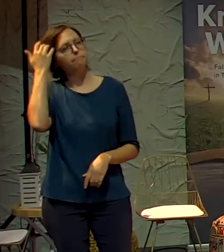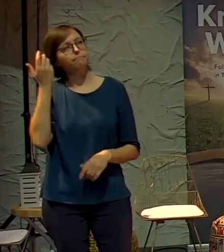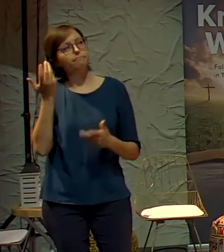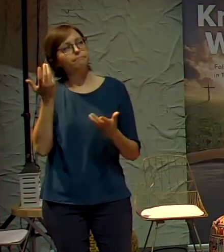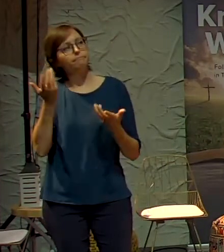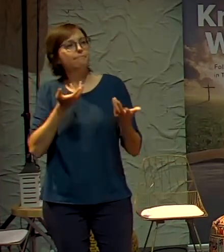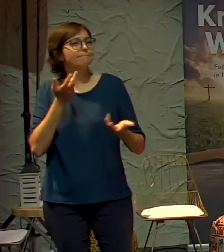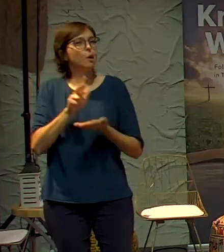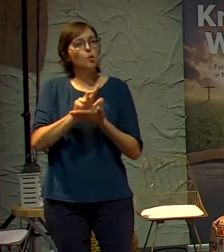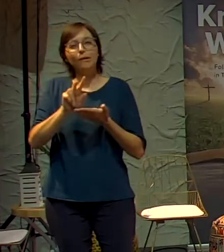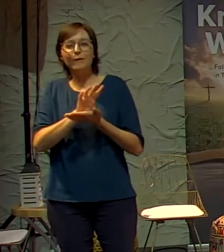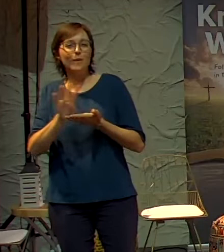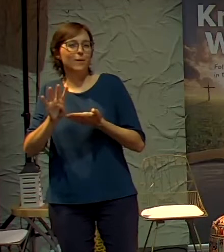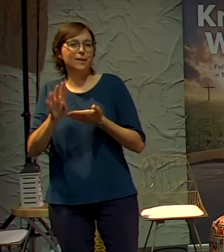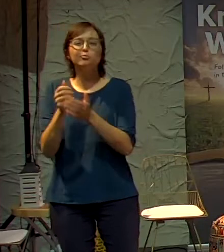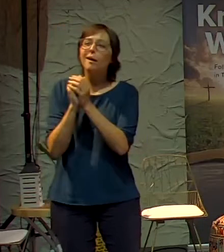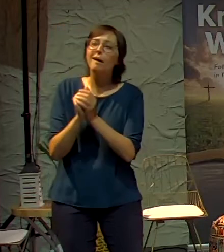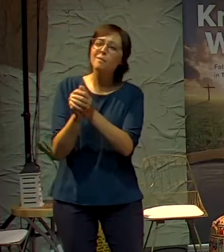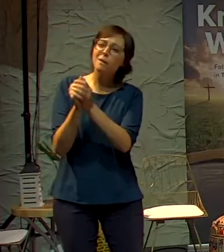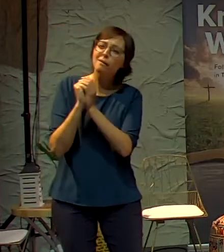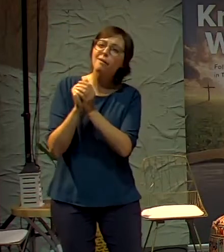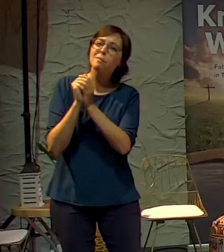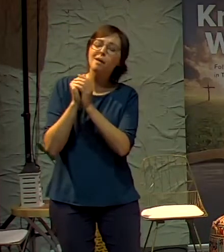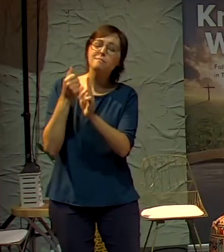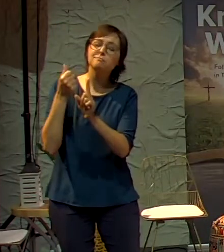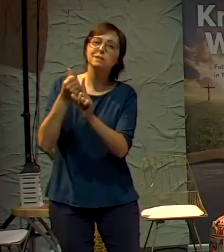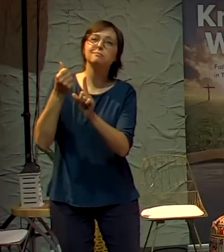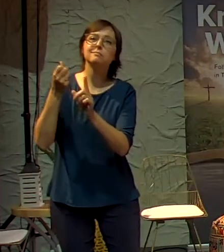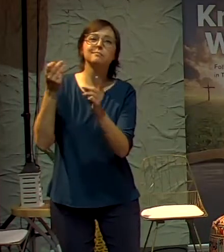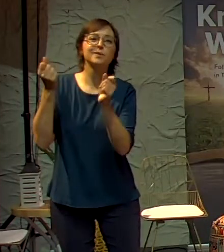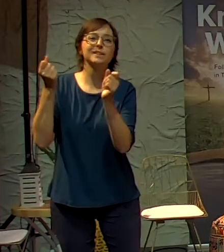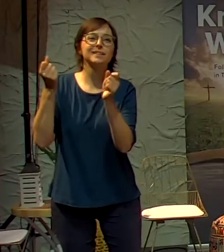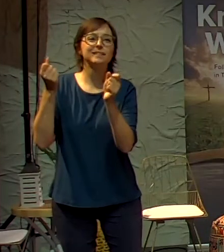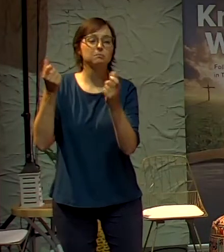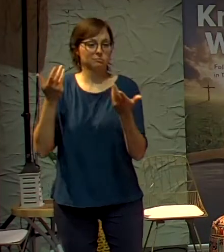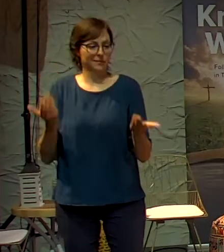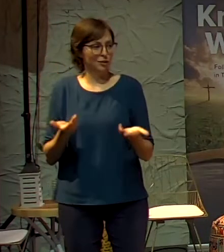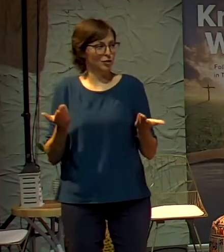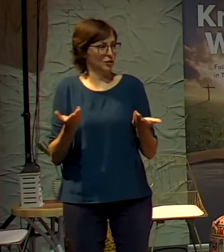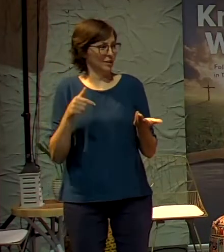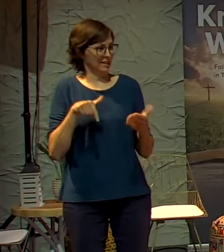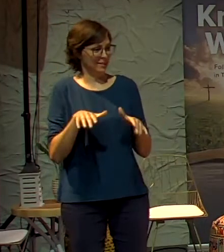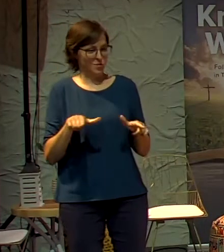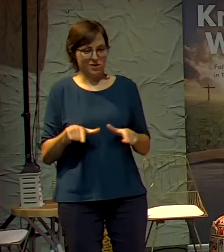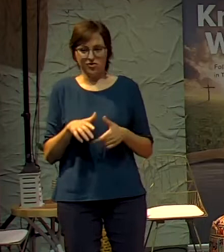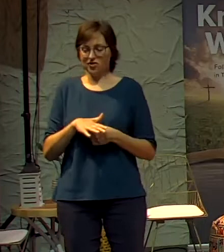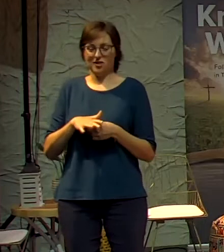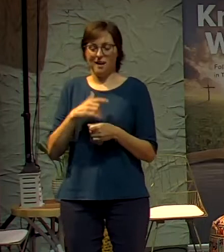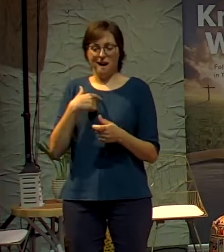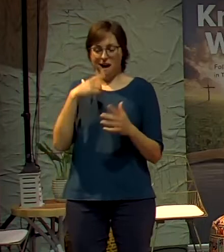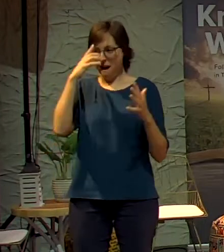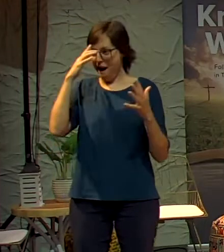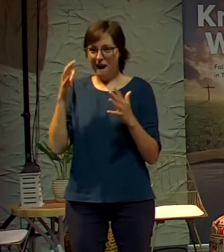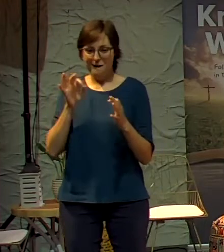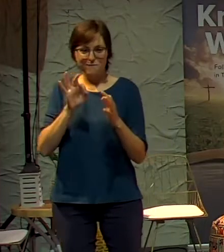3-4 weeks. It was that quick. And then we're here. We, you know, they show us this location. I lose my mind. I go, this